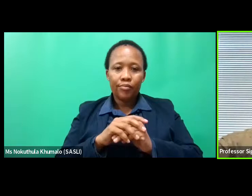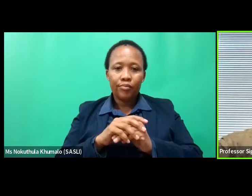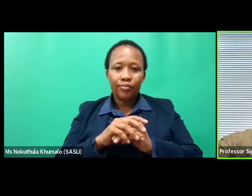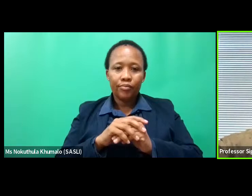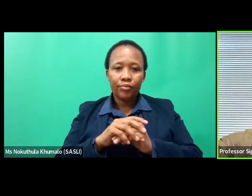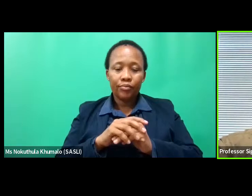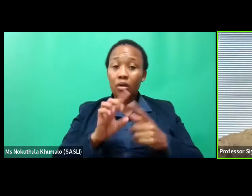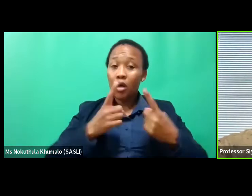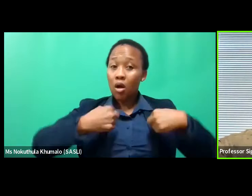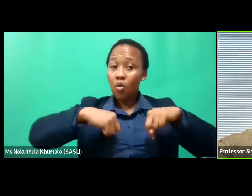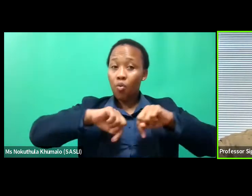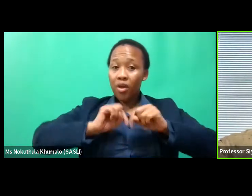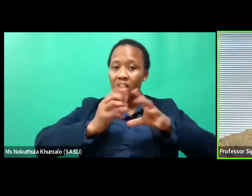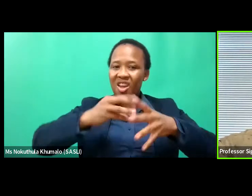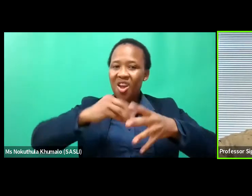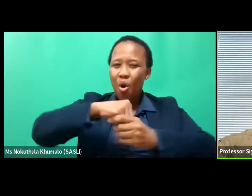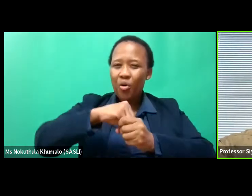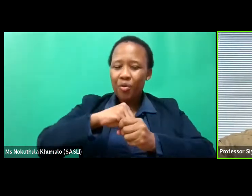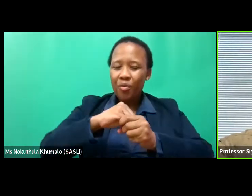that